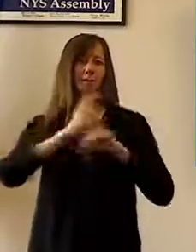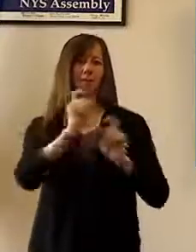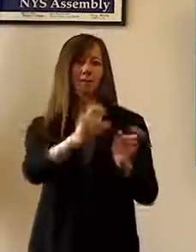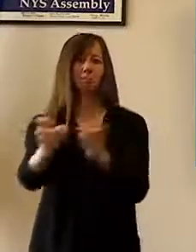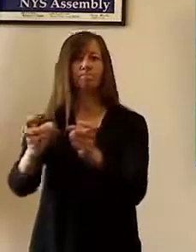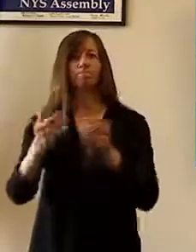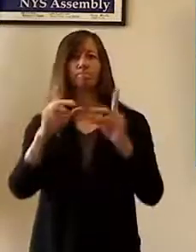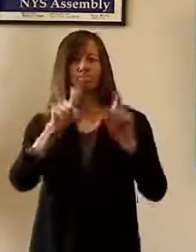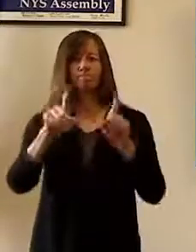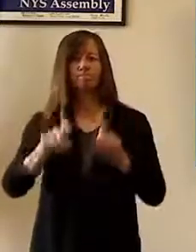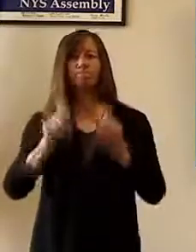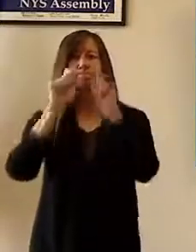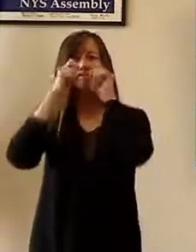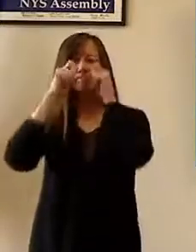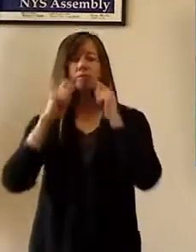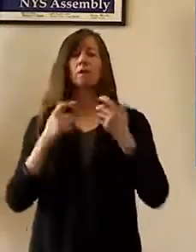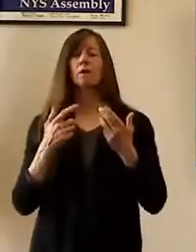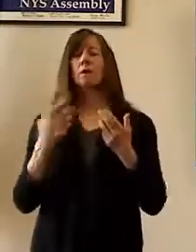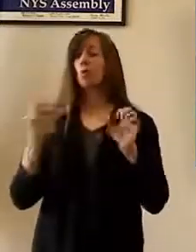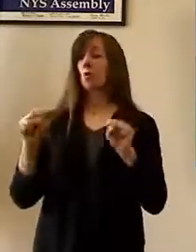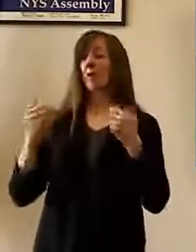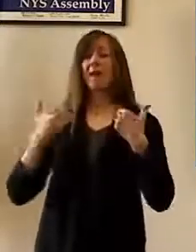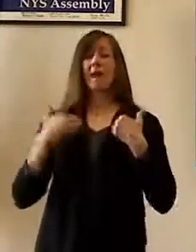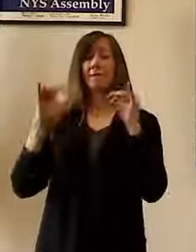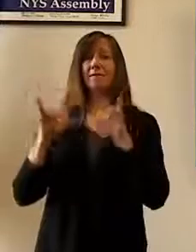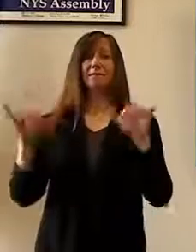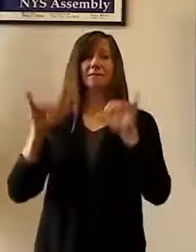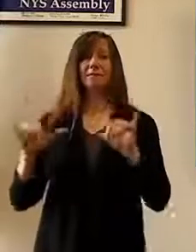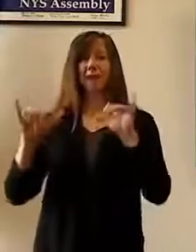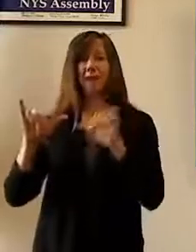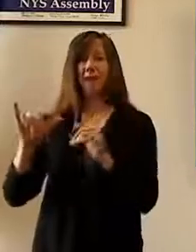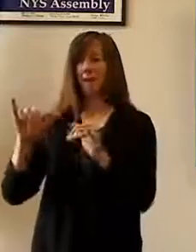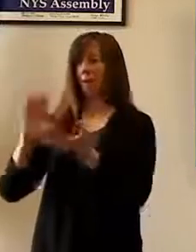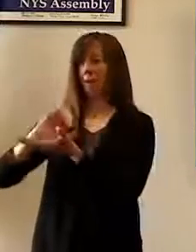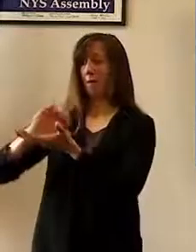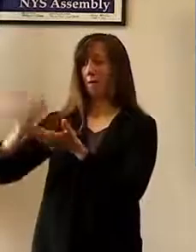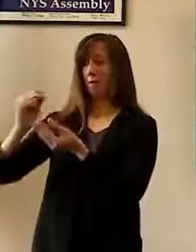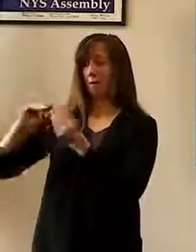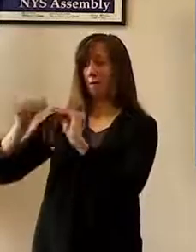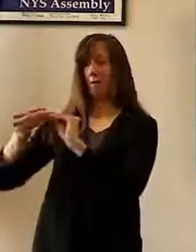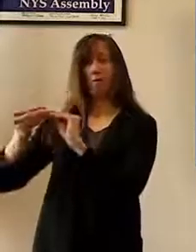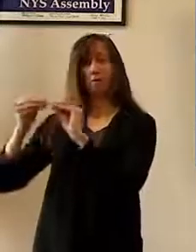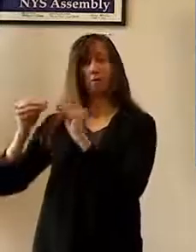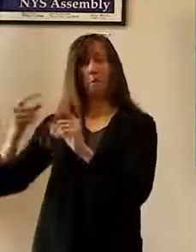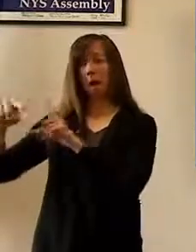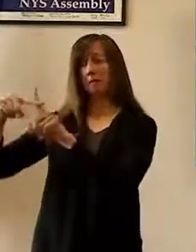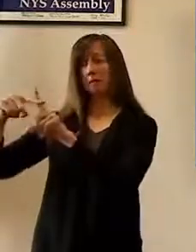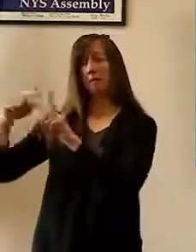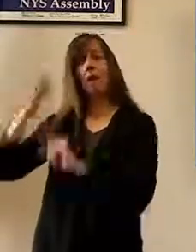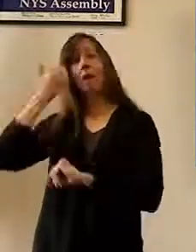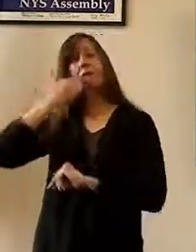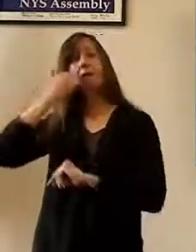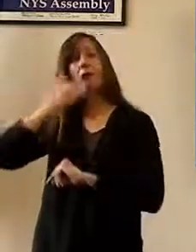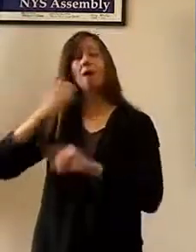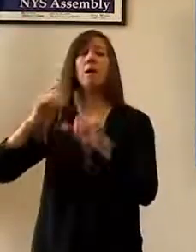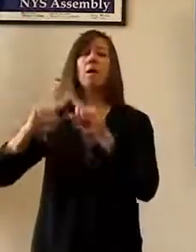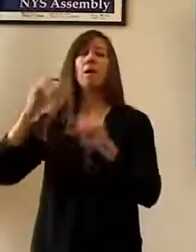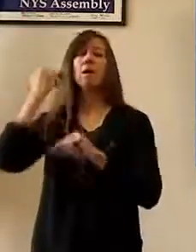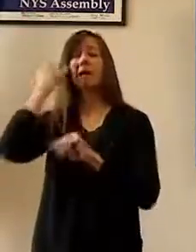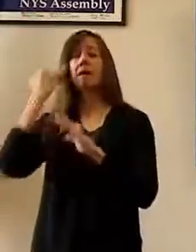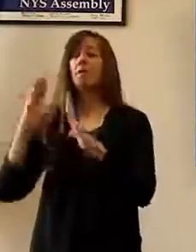the same number of positive cases every day, but if the test numbers fluctuate as they have, lower or